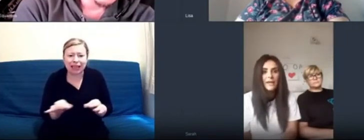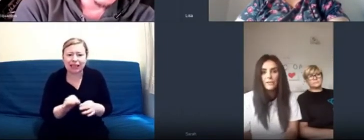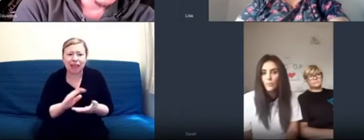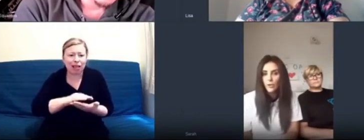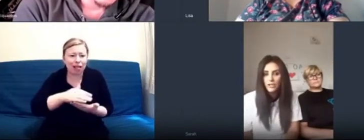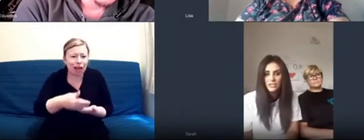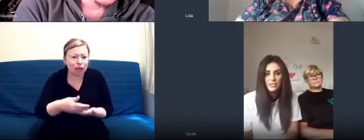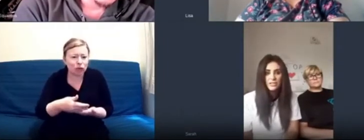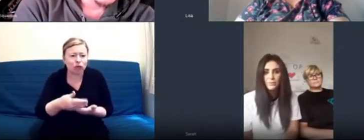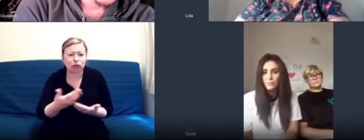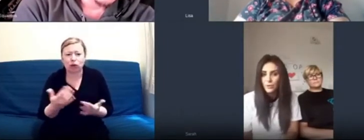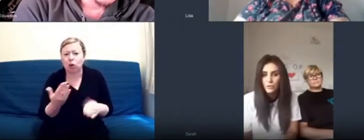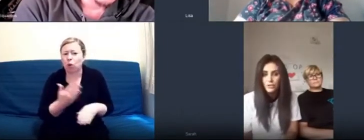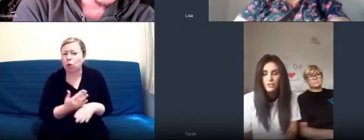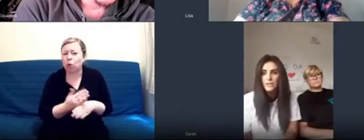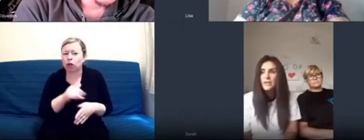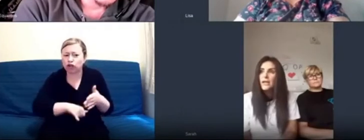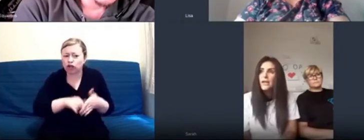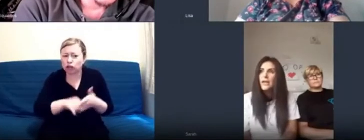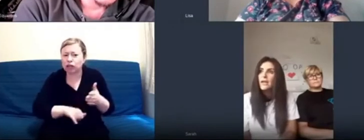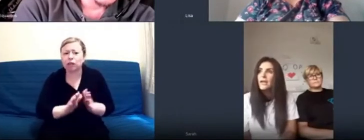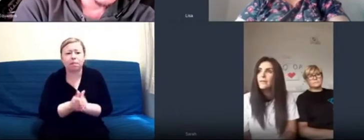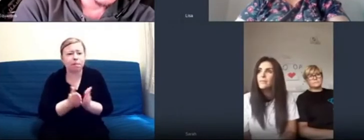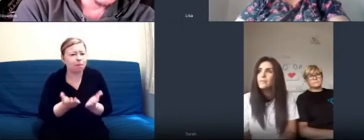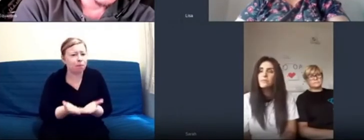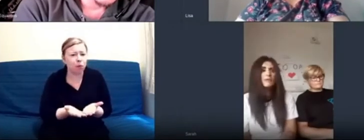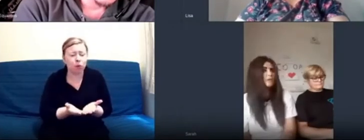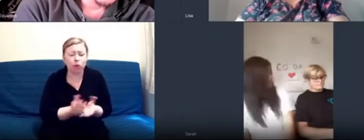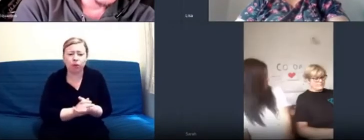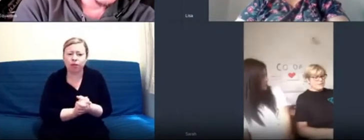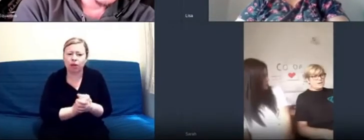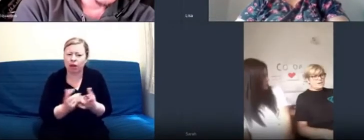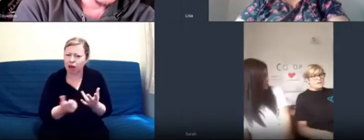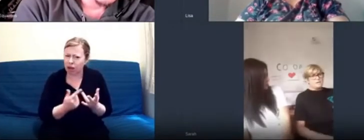laptops, worksheets, books.